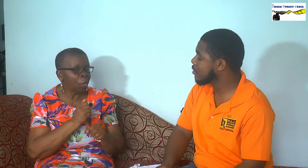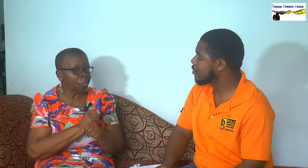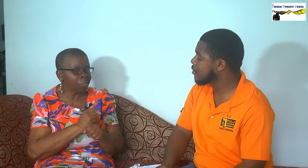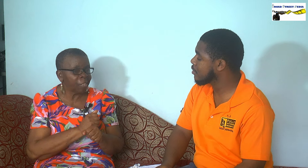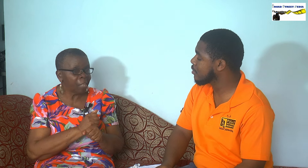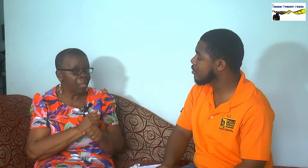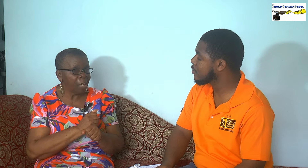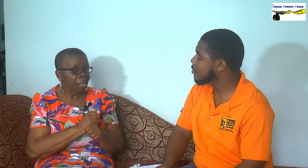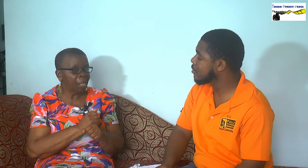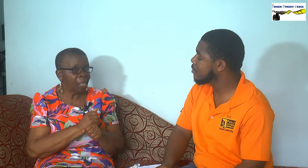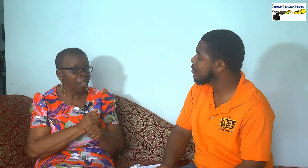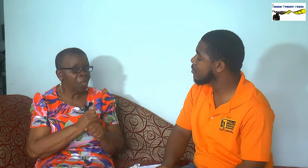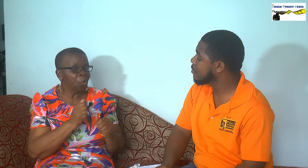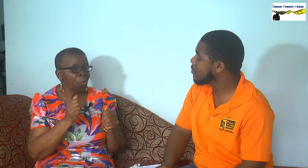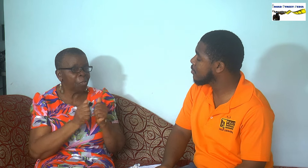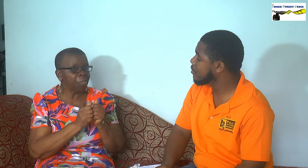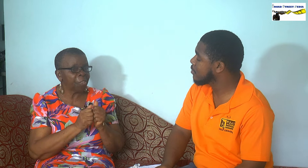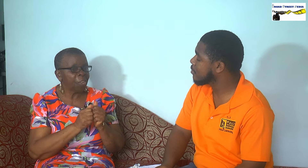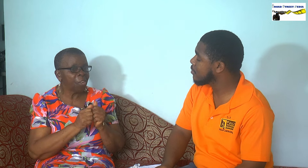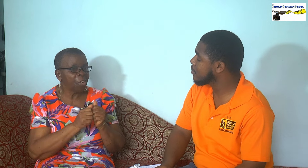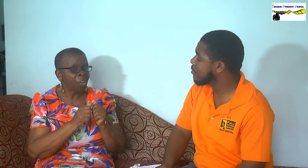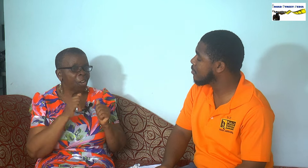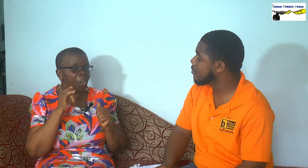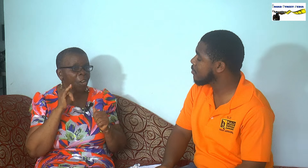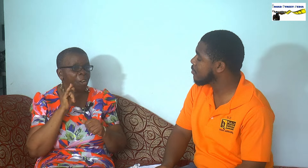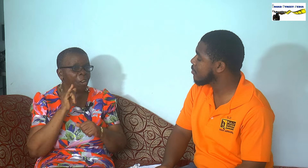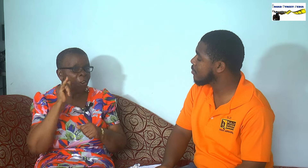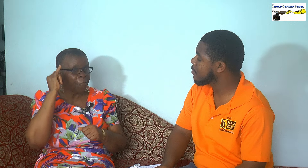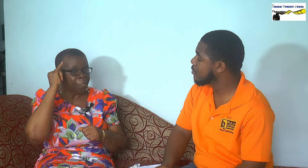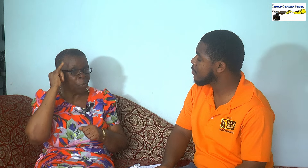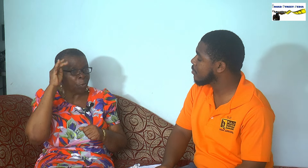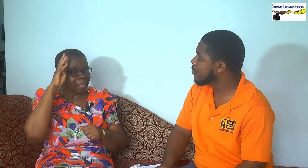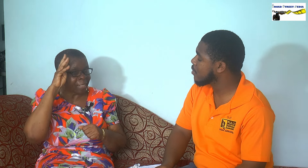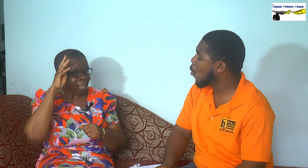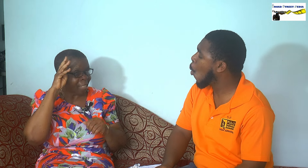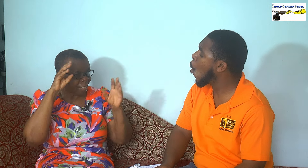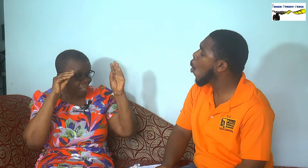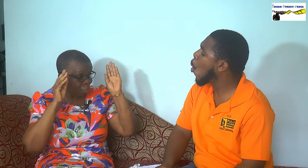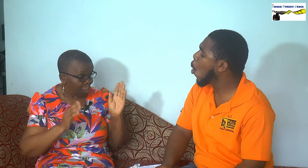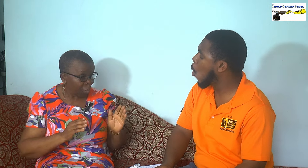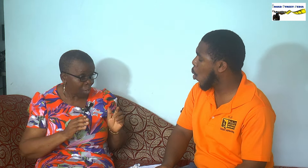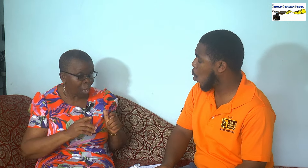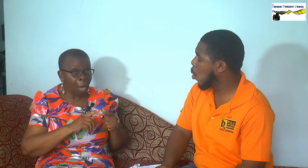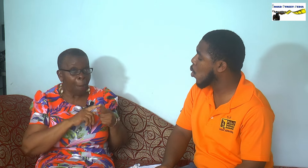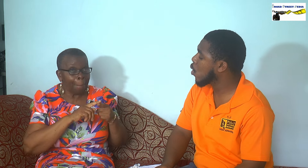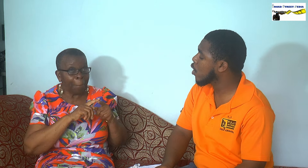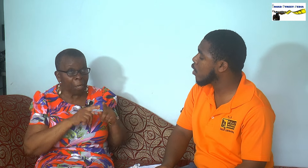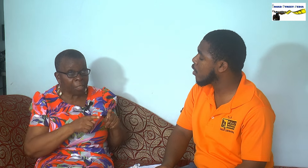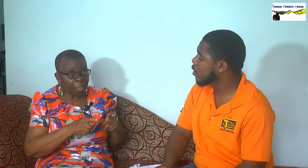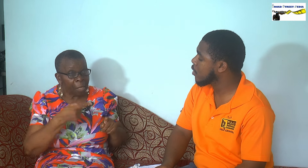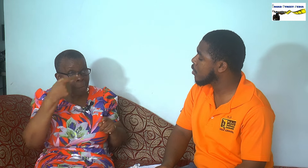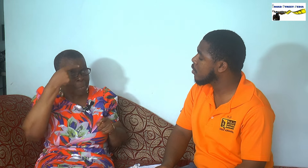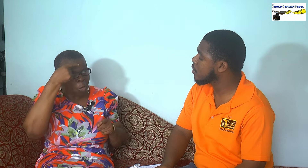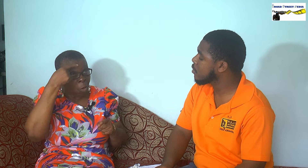worked with Irving Wilson as a teacher, but